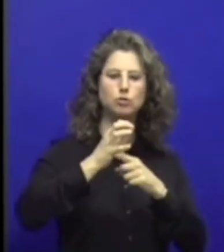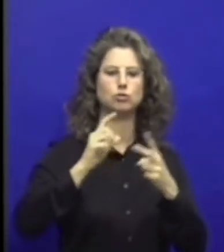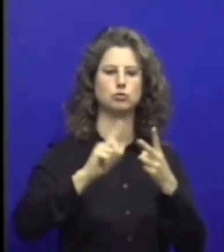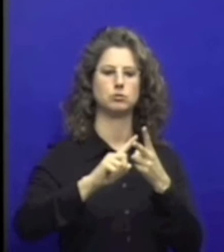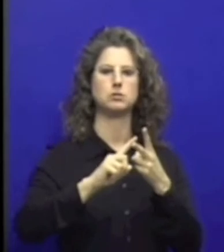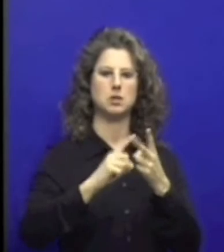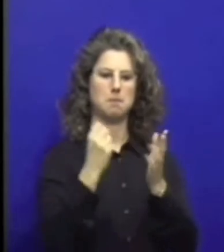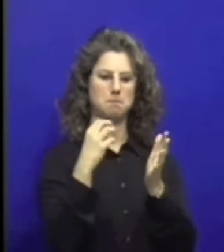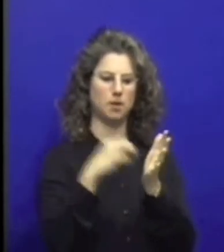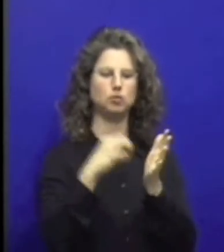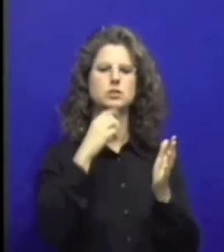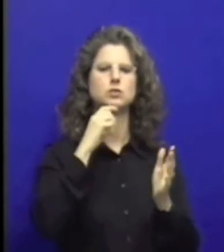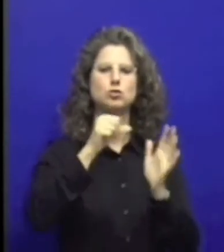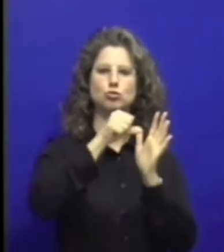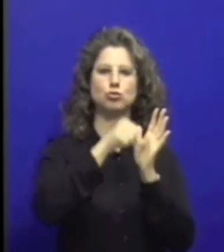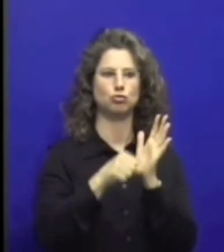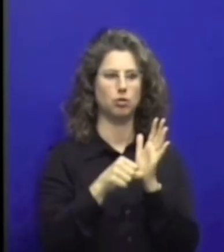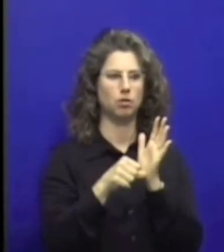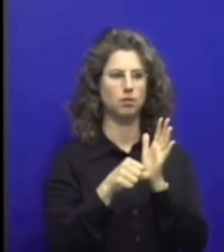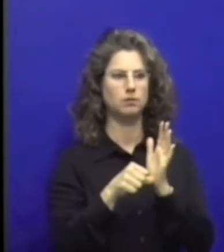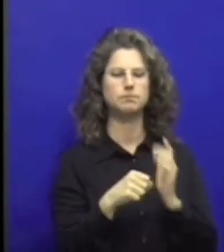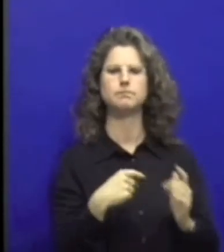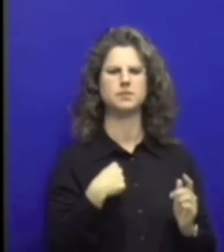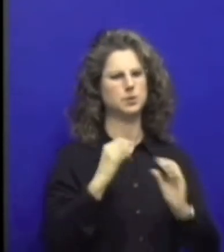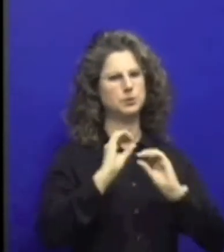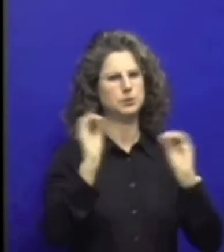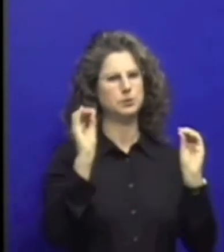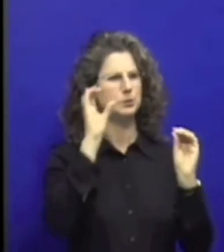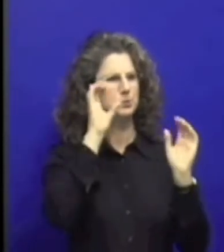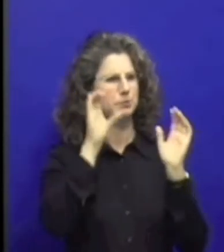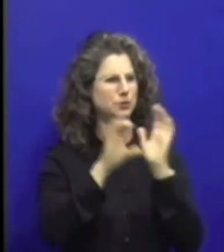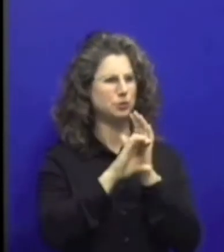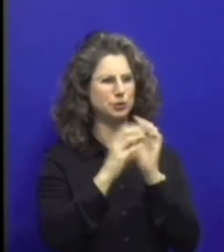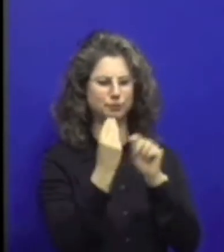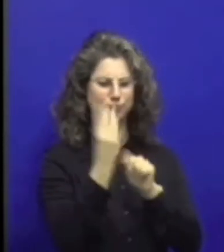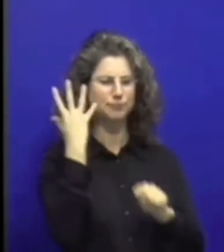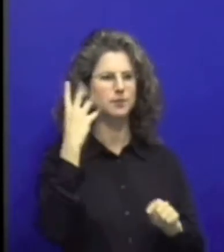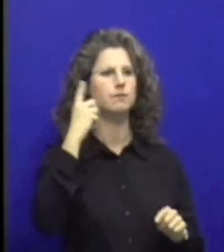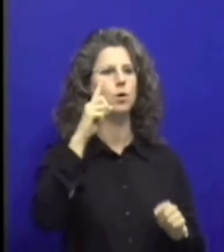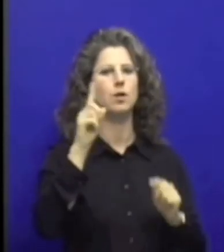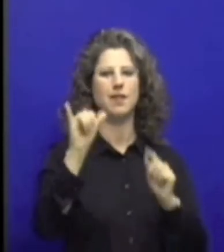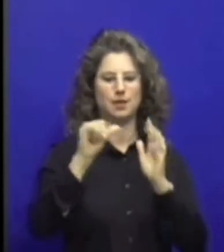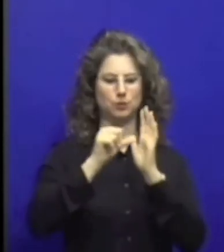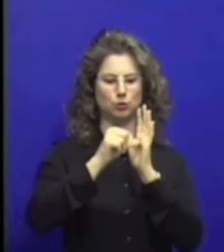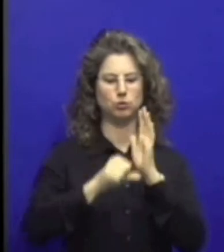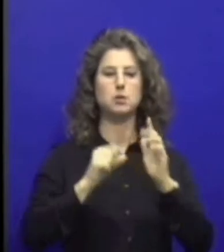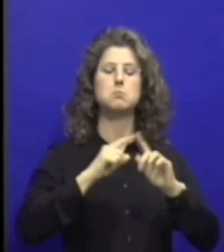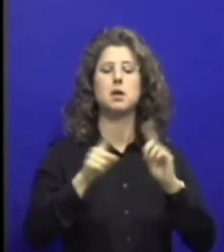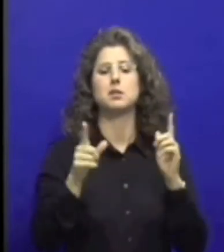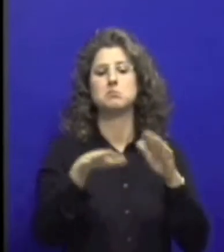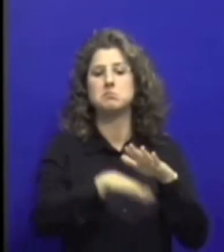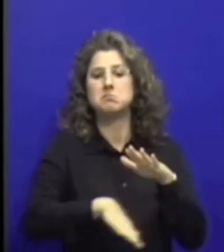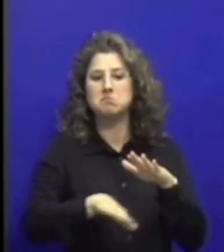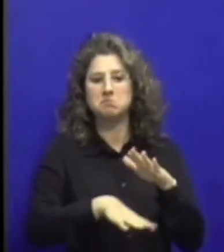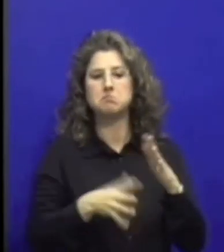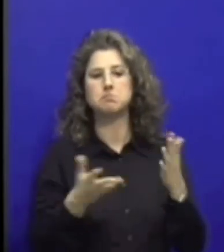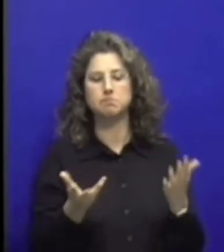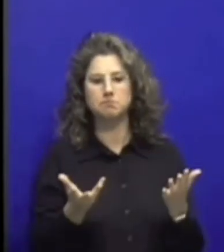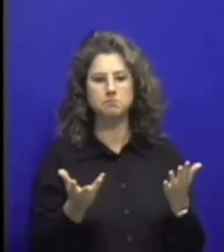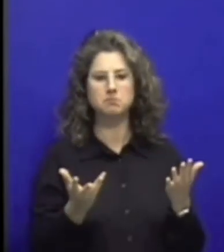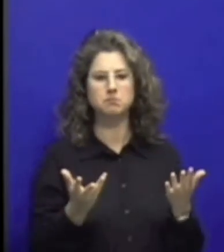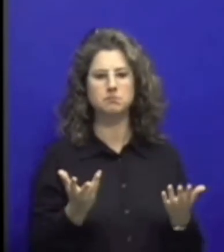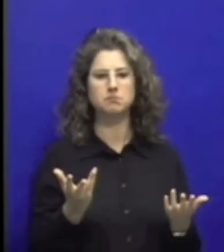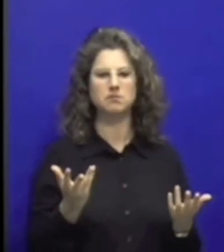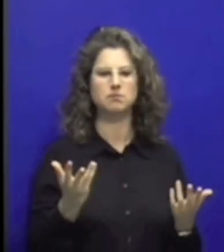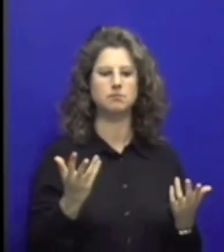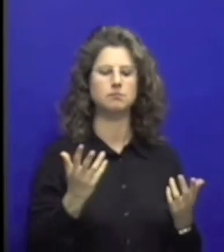surgical biopsy. I don't have any photographs of the surgical biopsy, but essentially it's basically